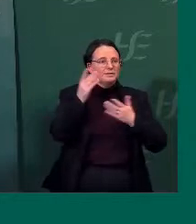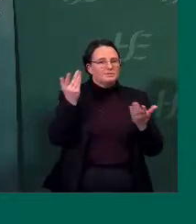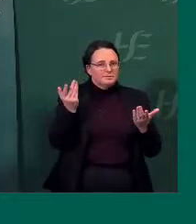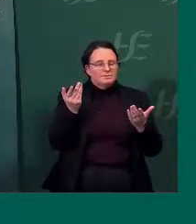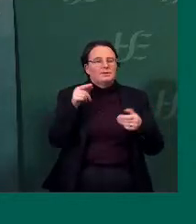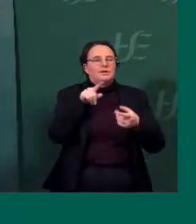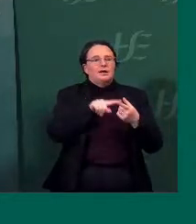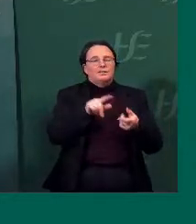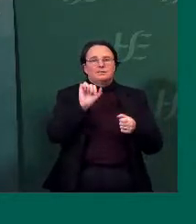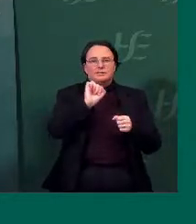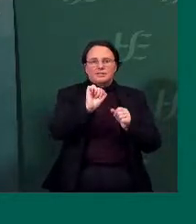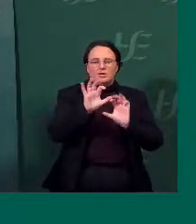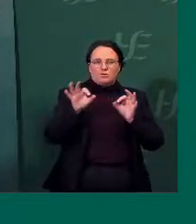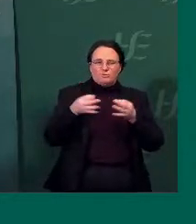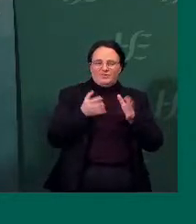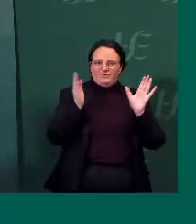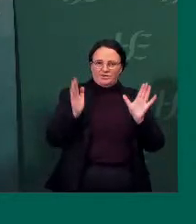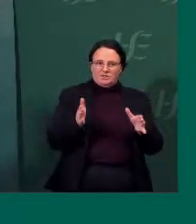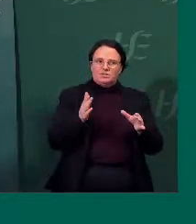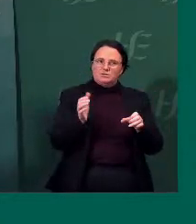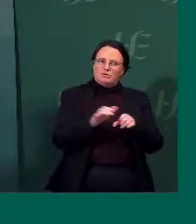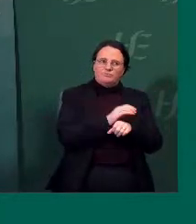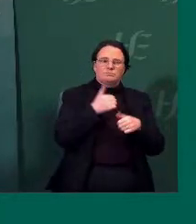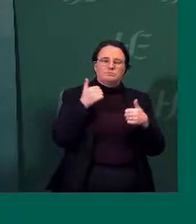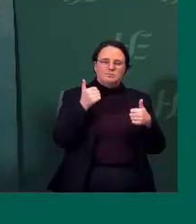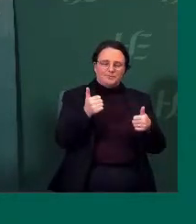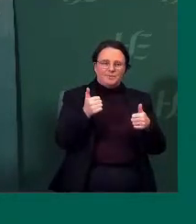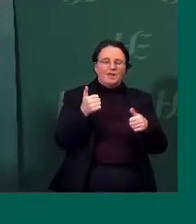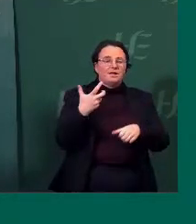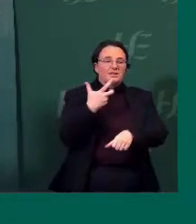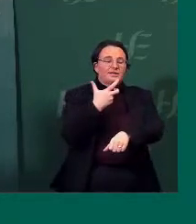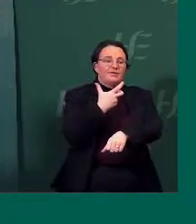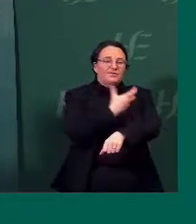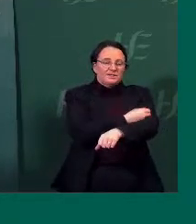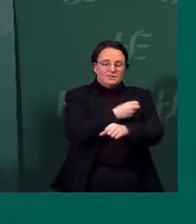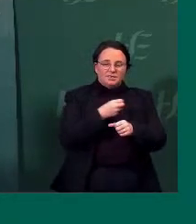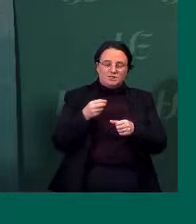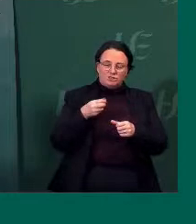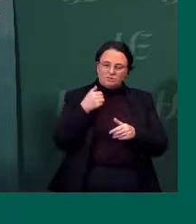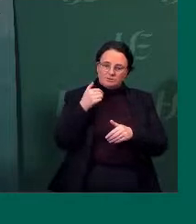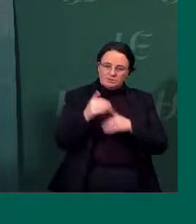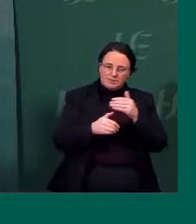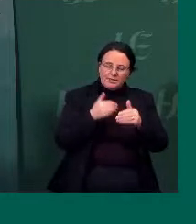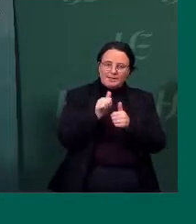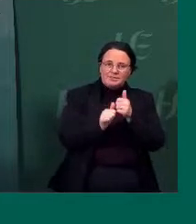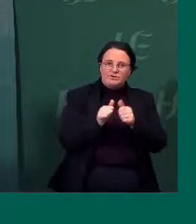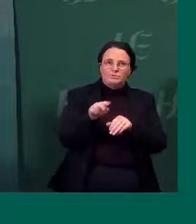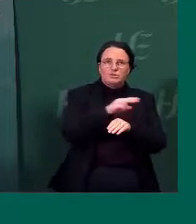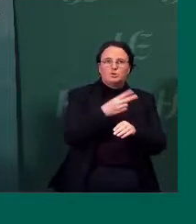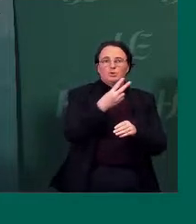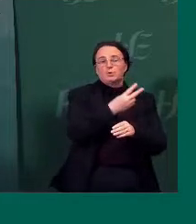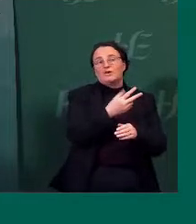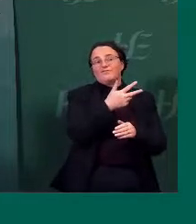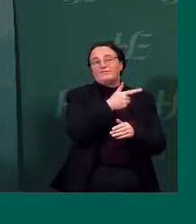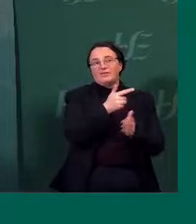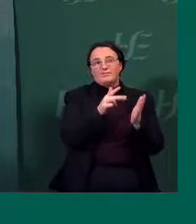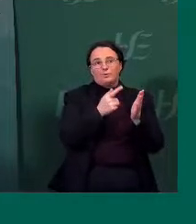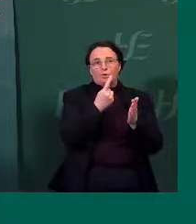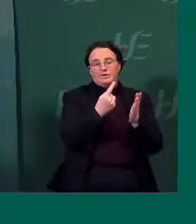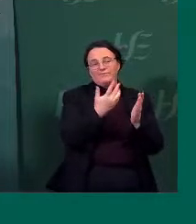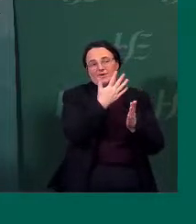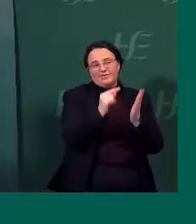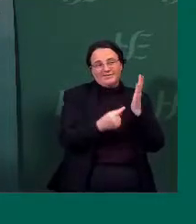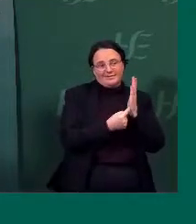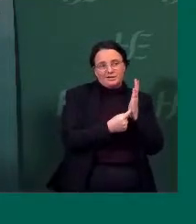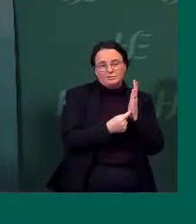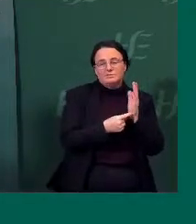to date in terms of the groups that I've just covered. And then the vaccination channels have been built up, the activity up to 215,000, give or take, over the